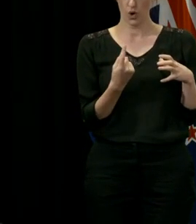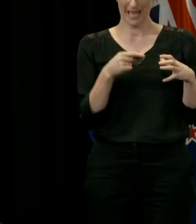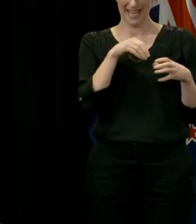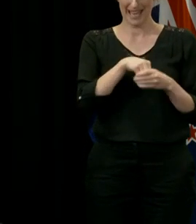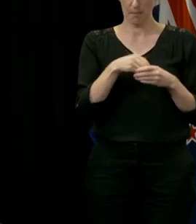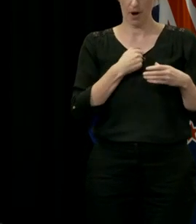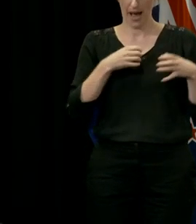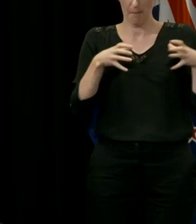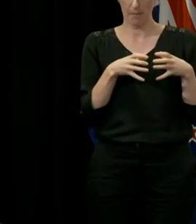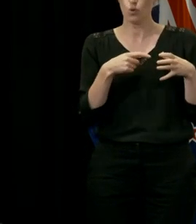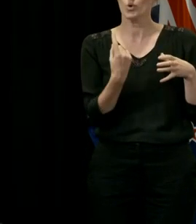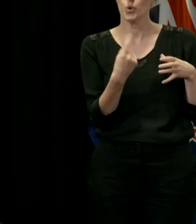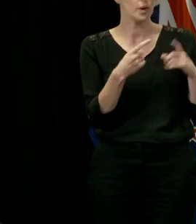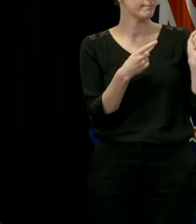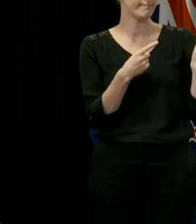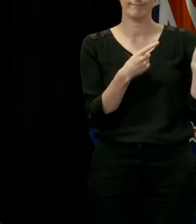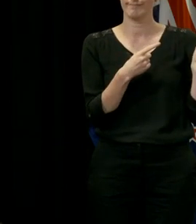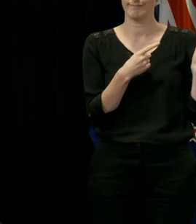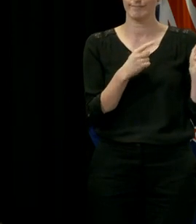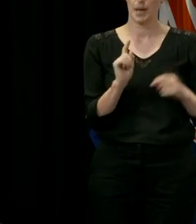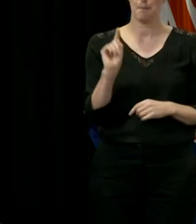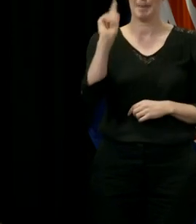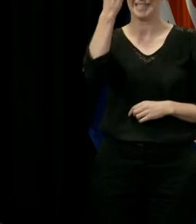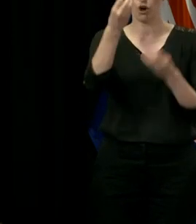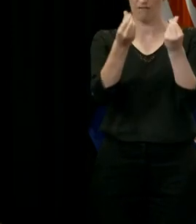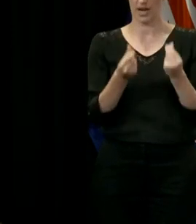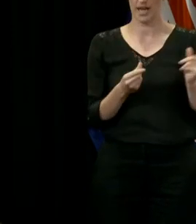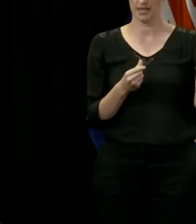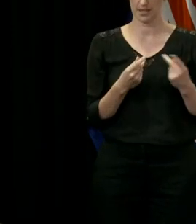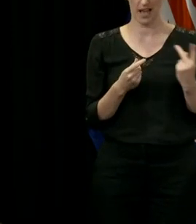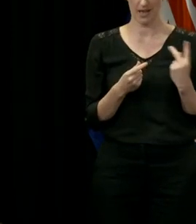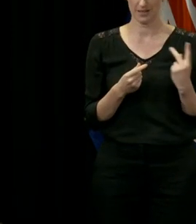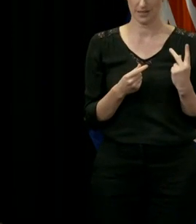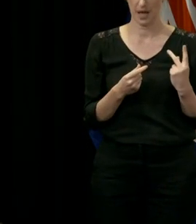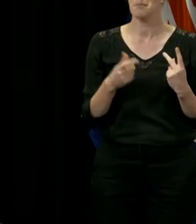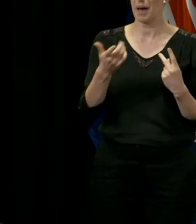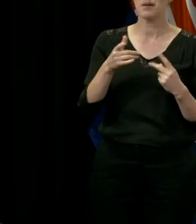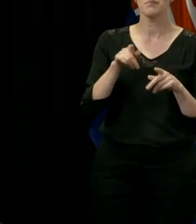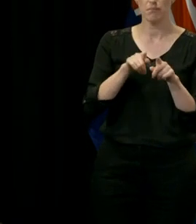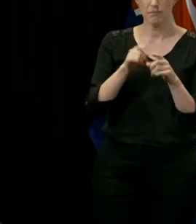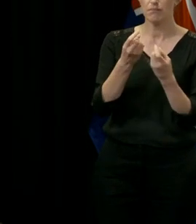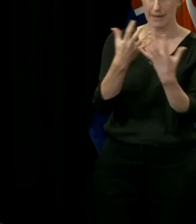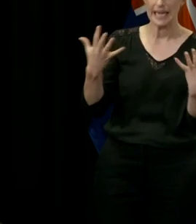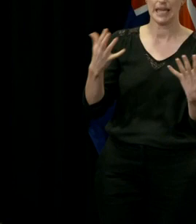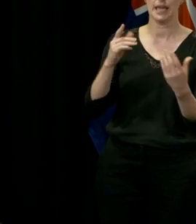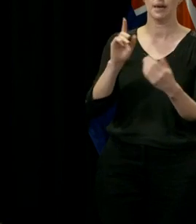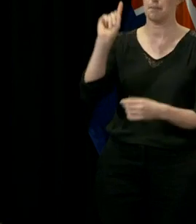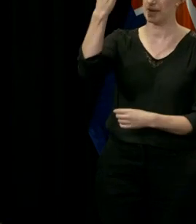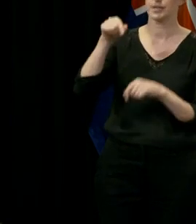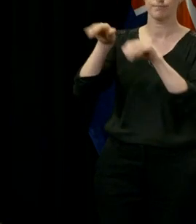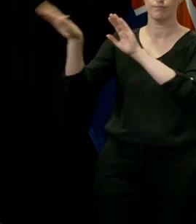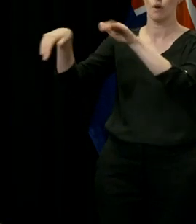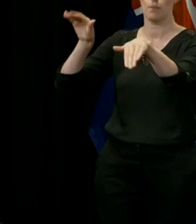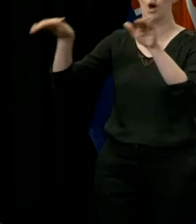see a limited number in person because we are asking them to work from home. The government,